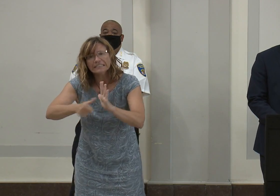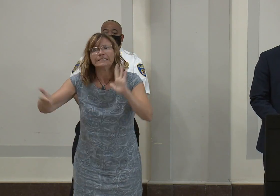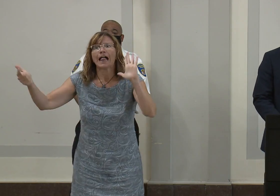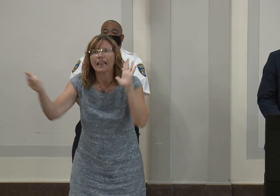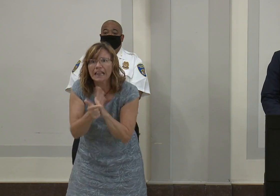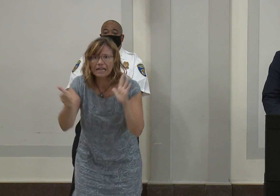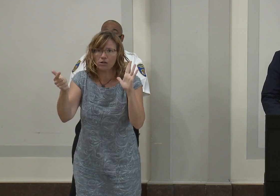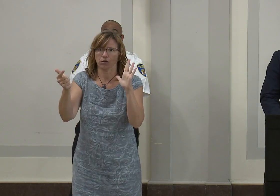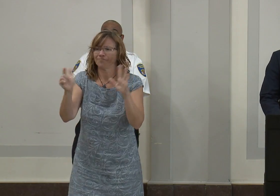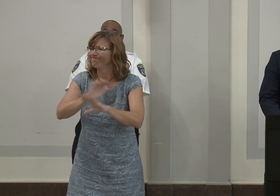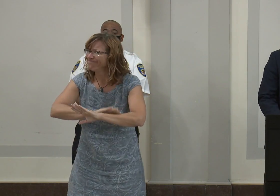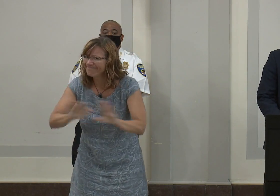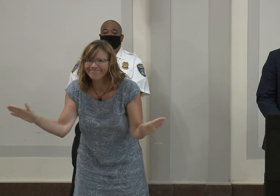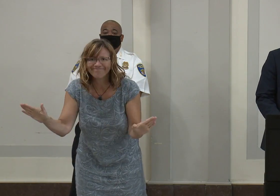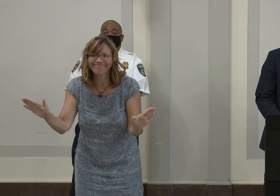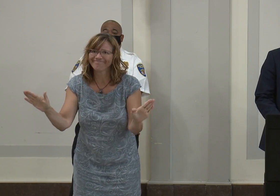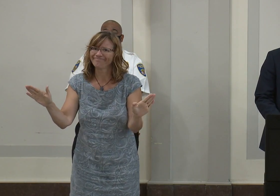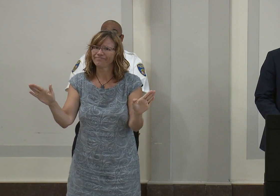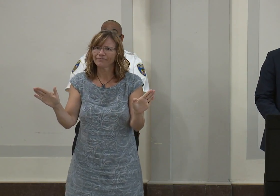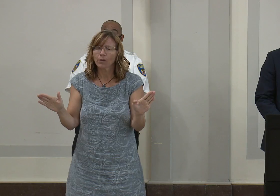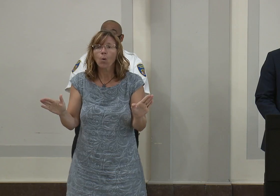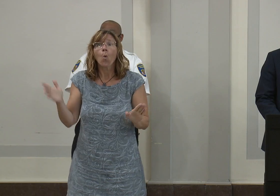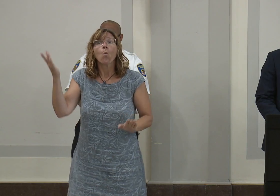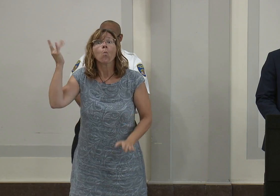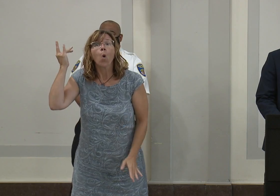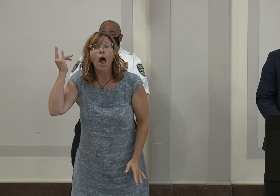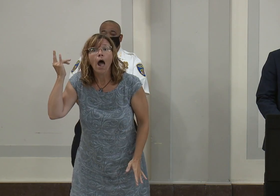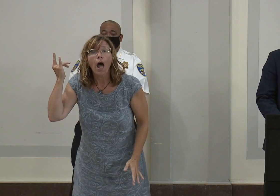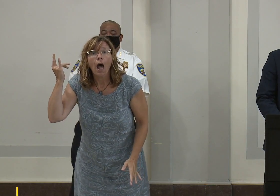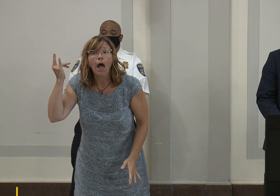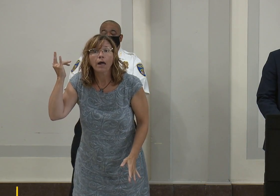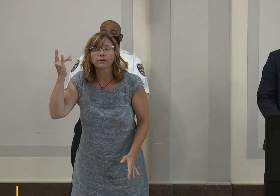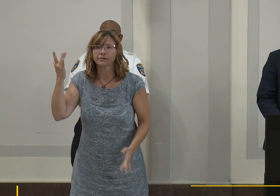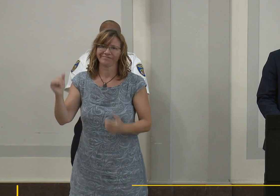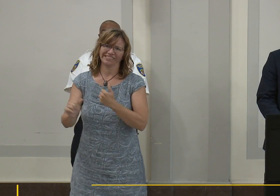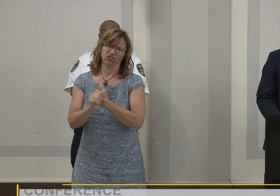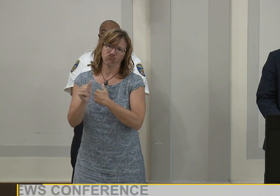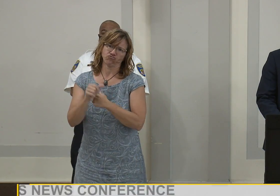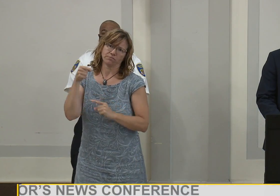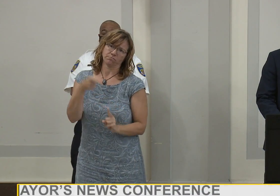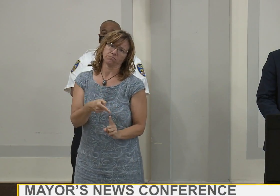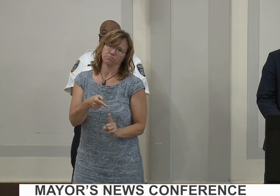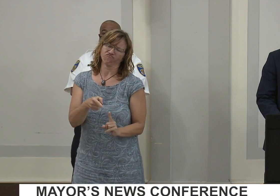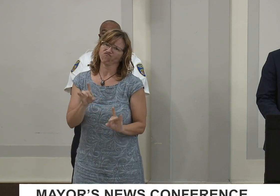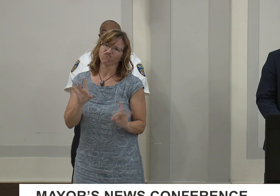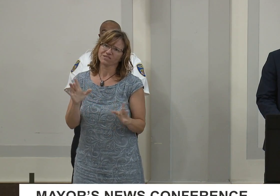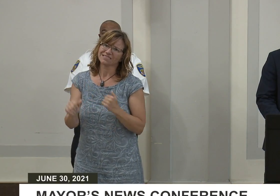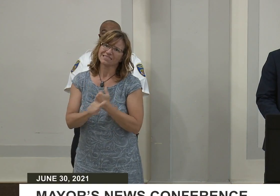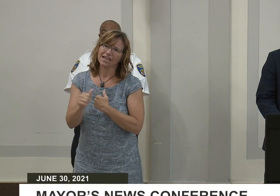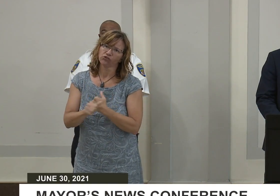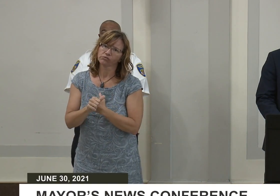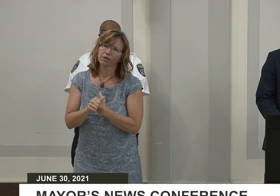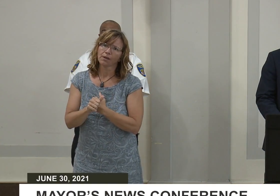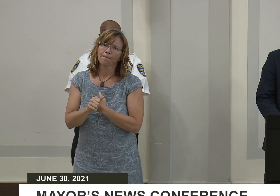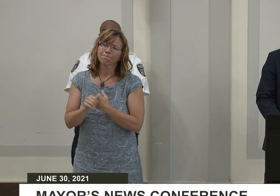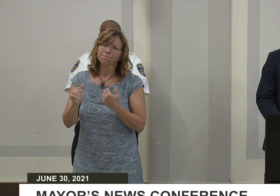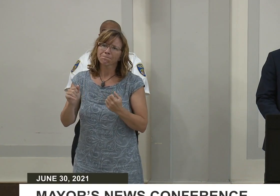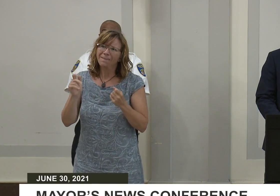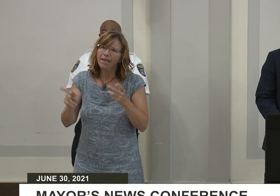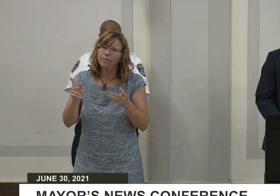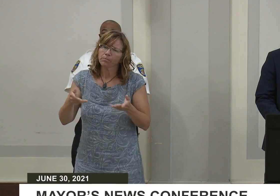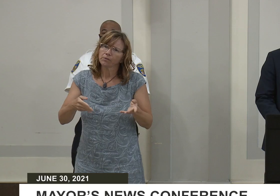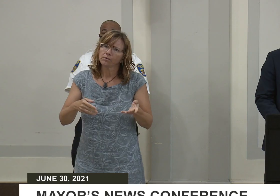They're illegal because they're dangerous. We've seen fireworks cause injury. We've seen